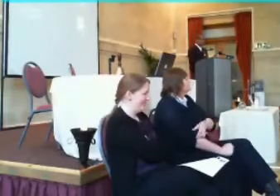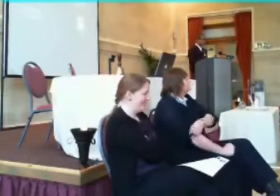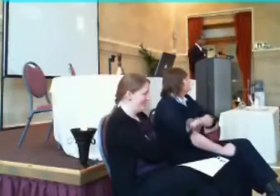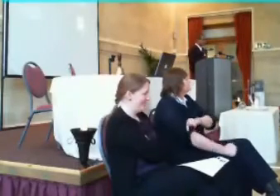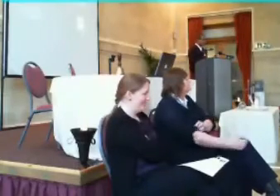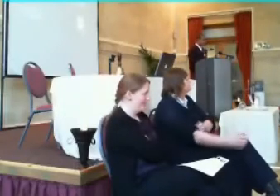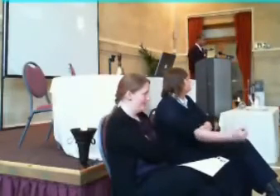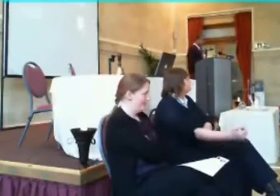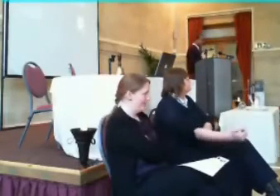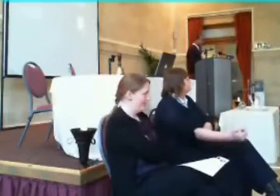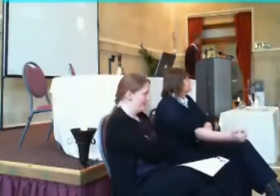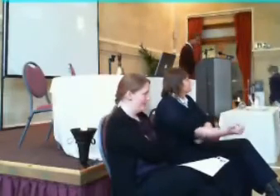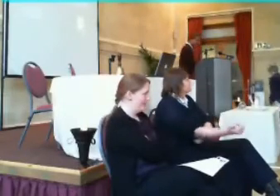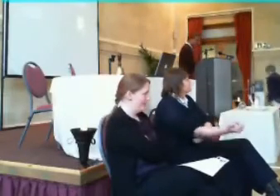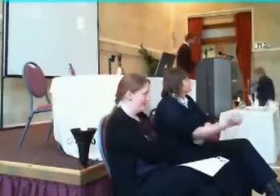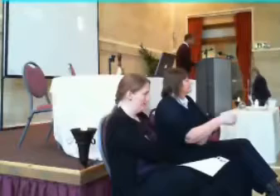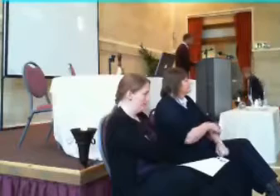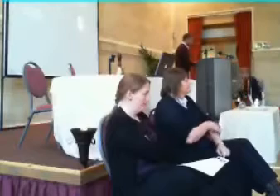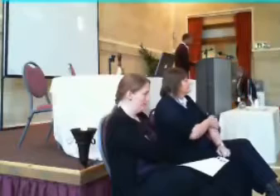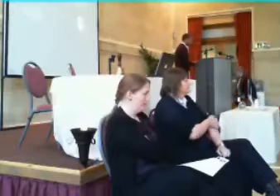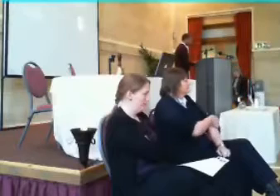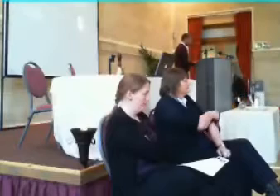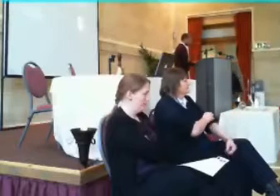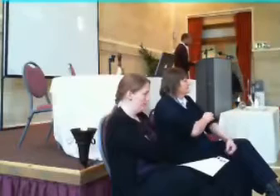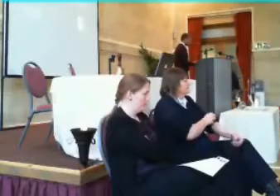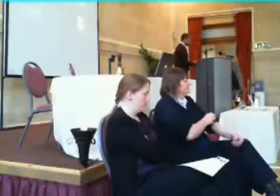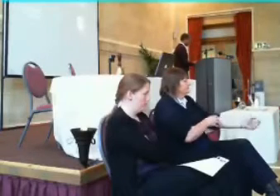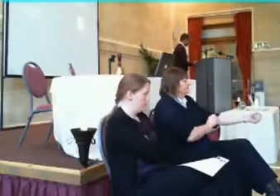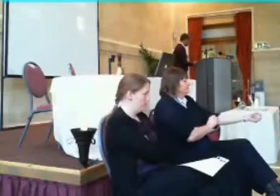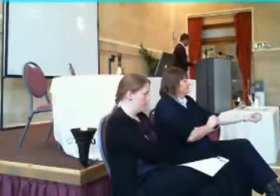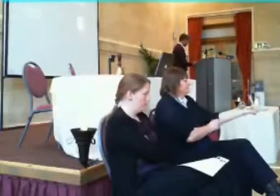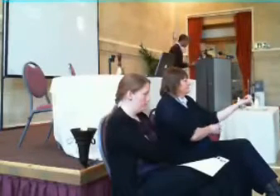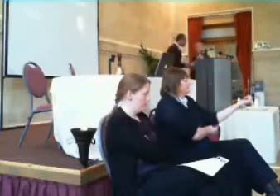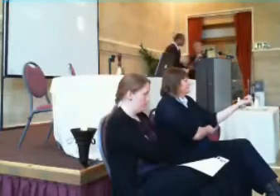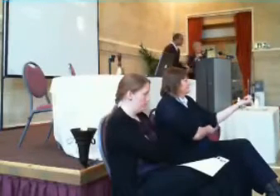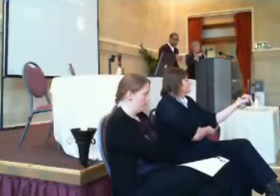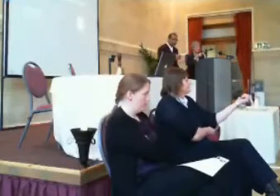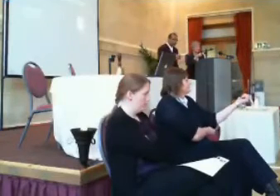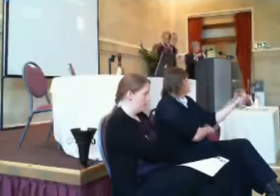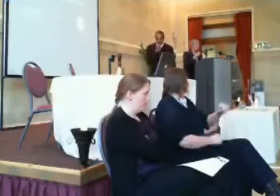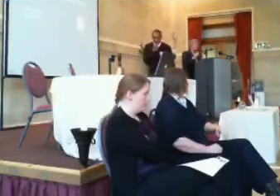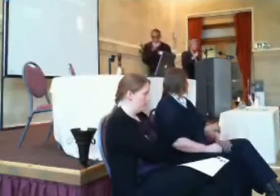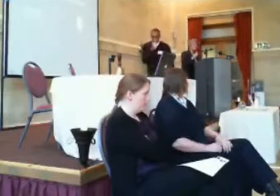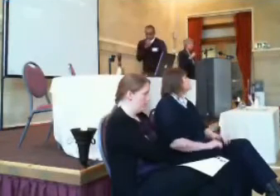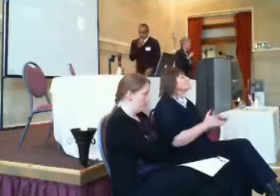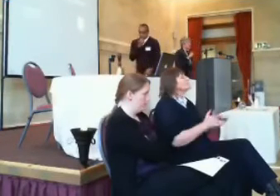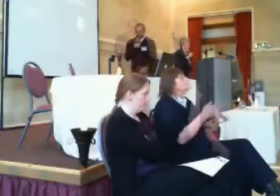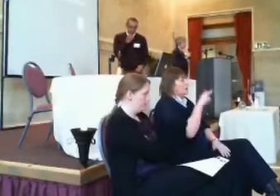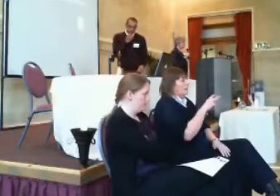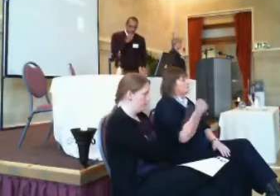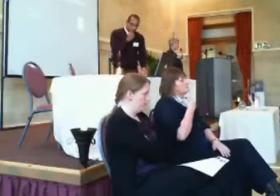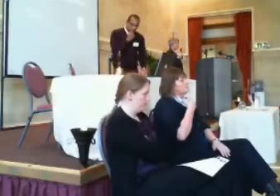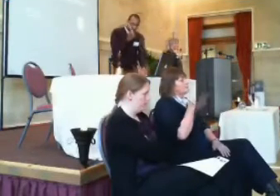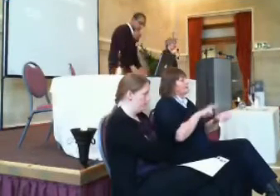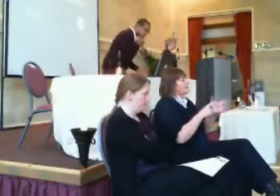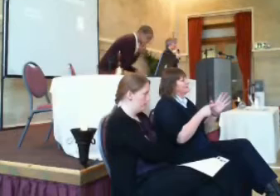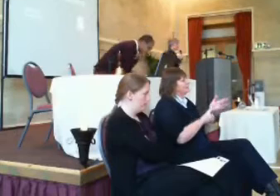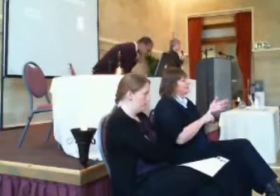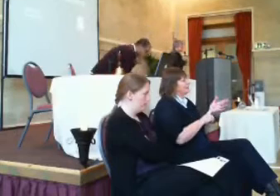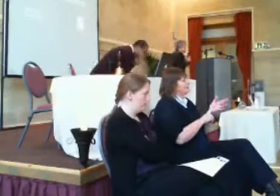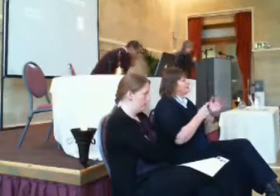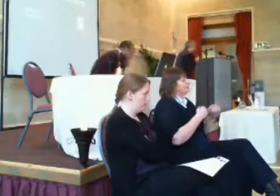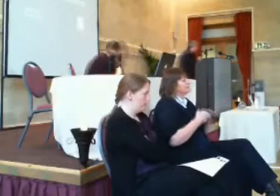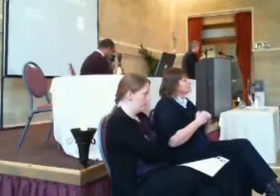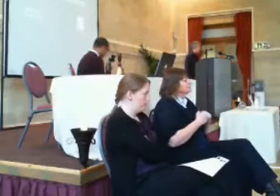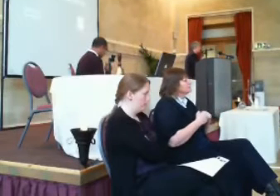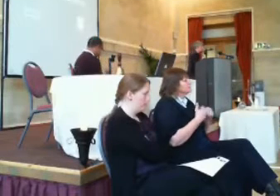Good Good afternoon, everyone. My name is Valerie BristolHMD, and I'm